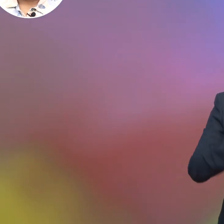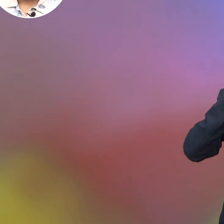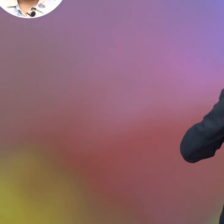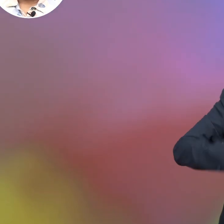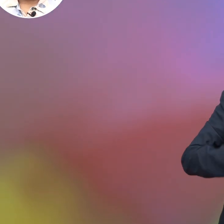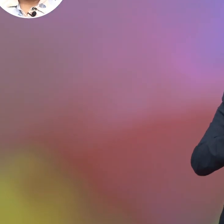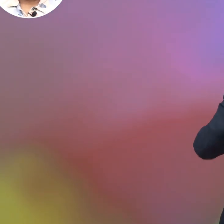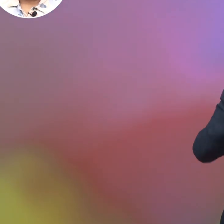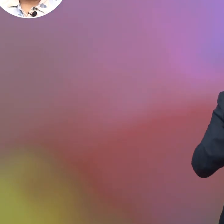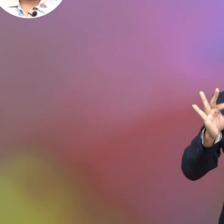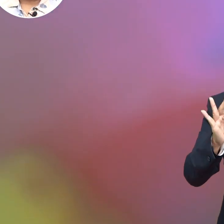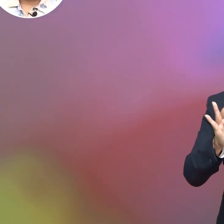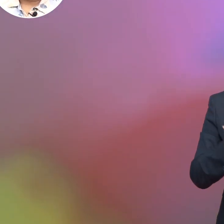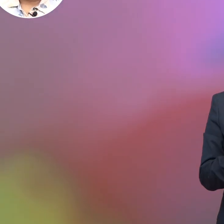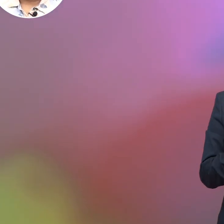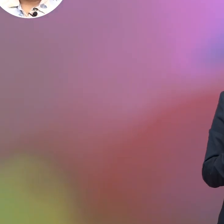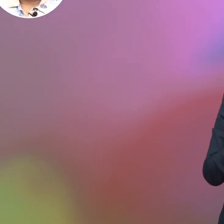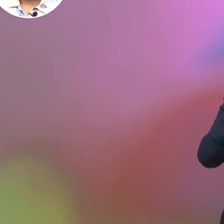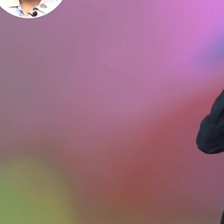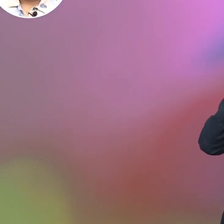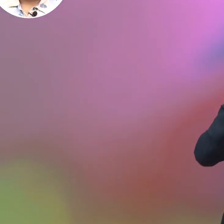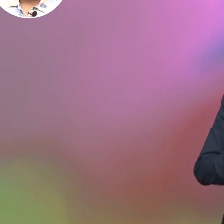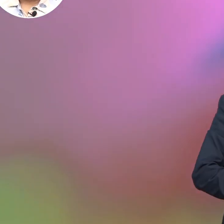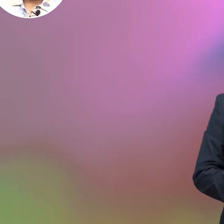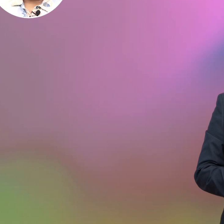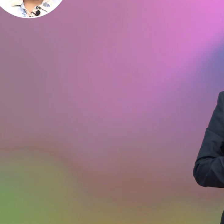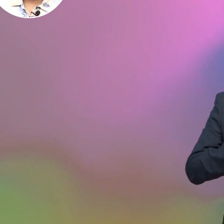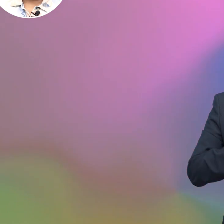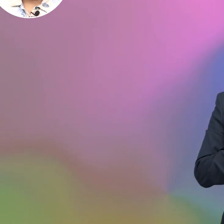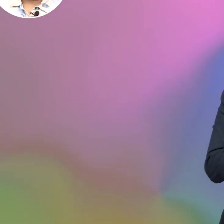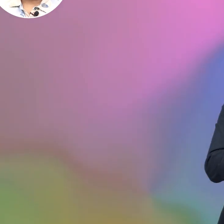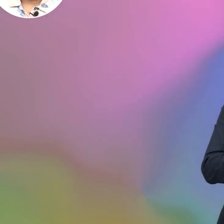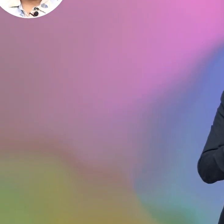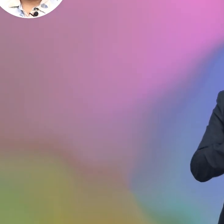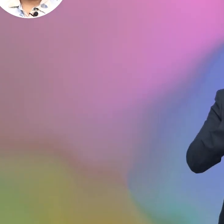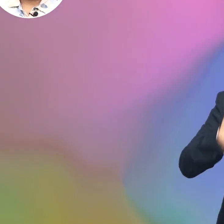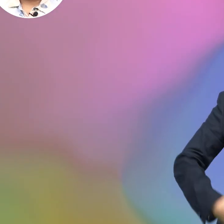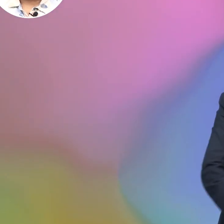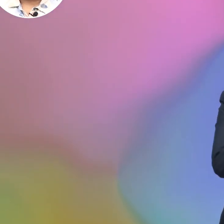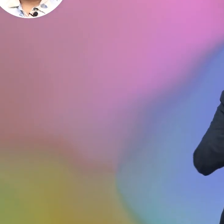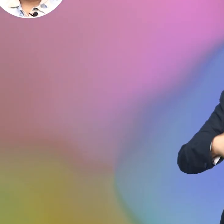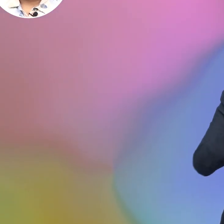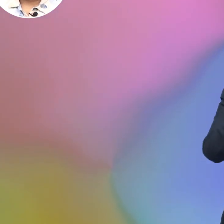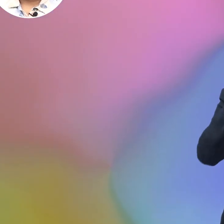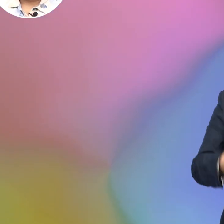size, availability of water, and the type of circulatory